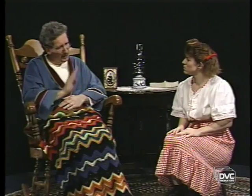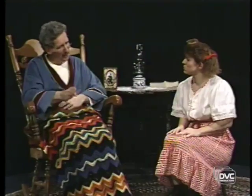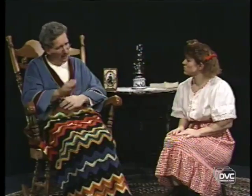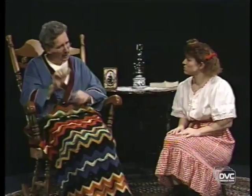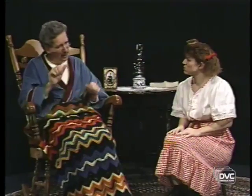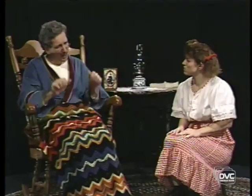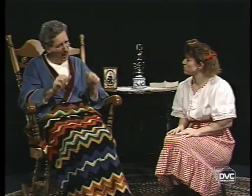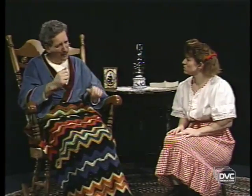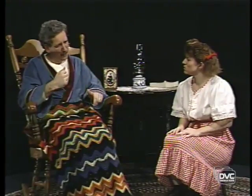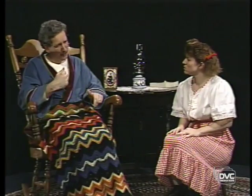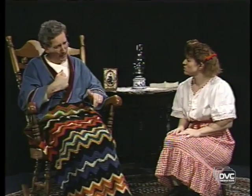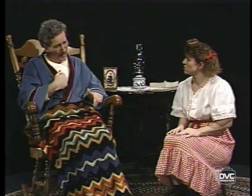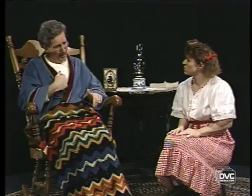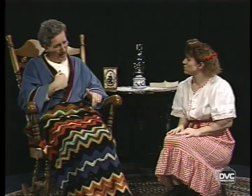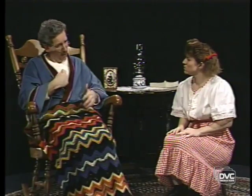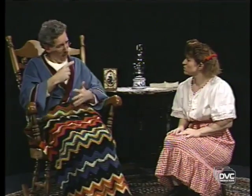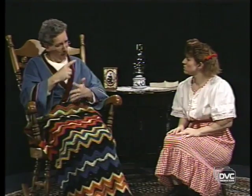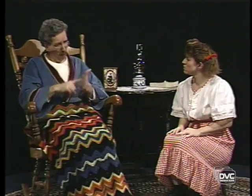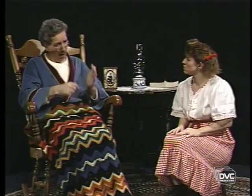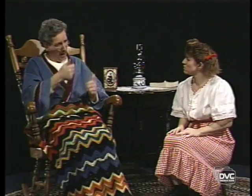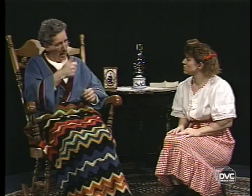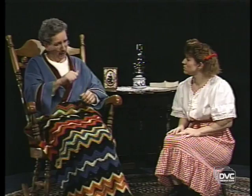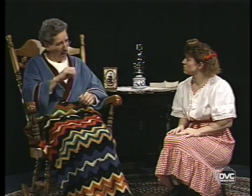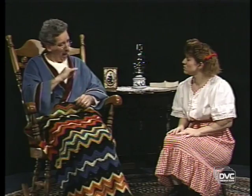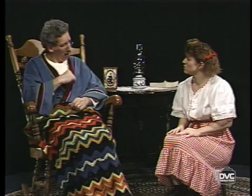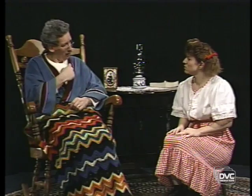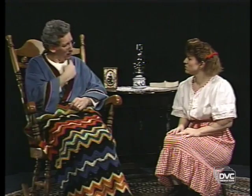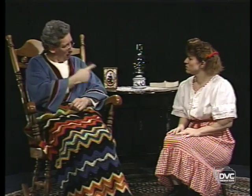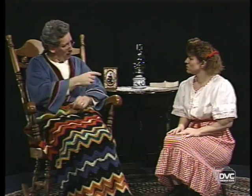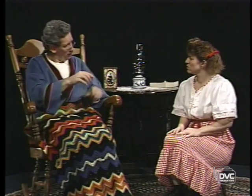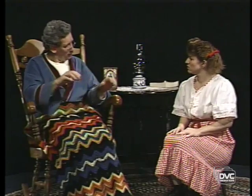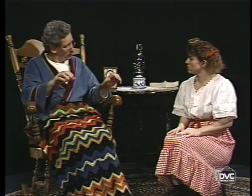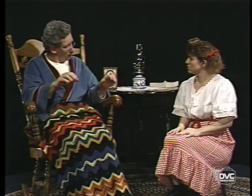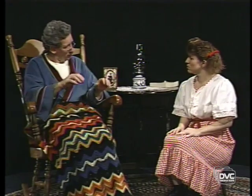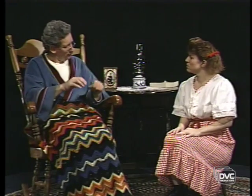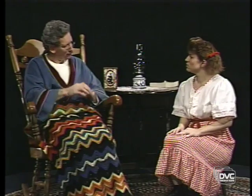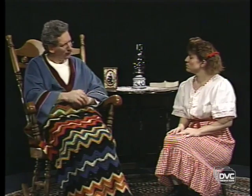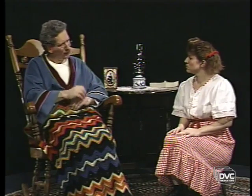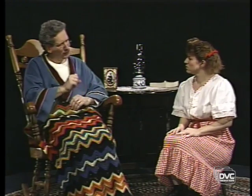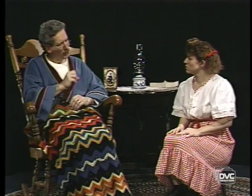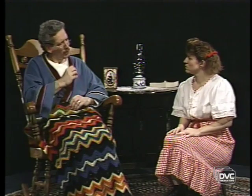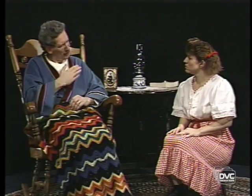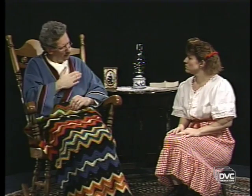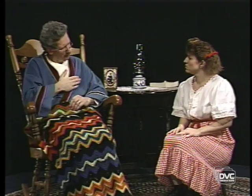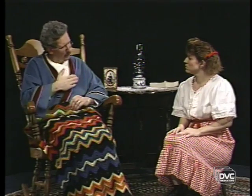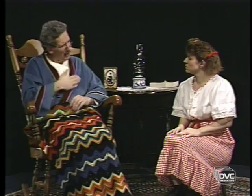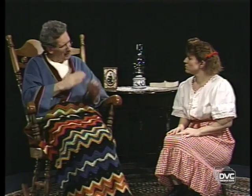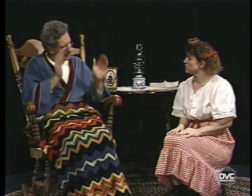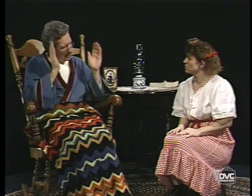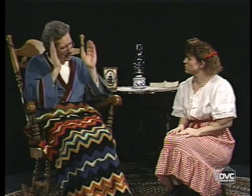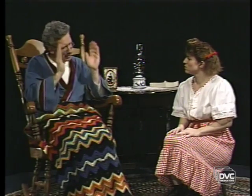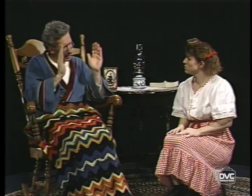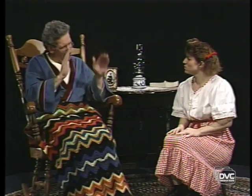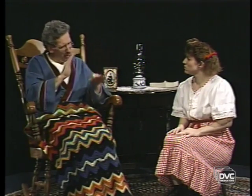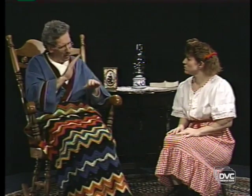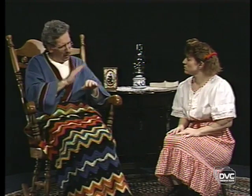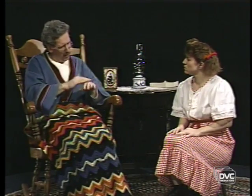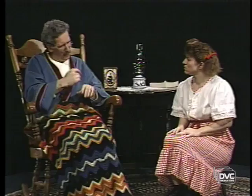you never doubted me whatever I told you so please listen